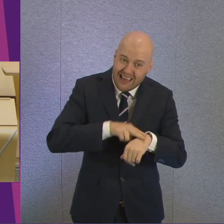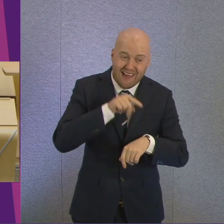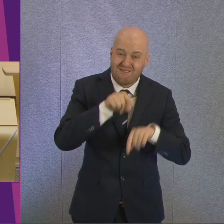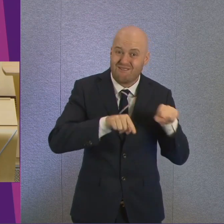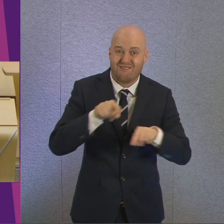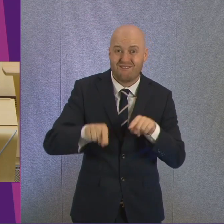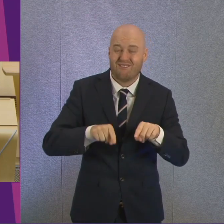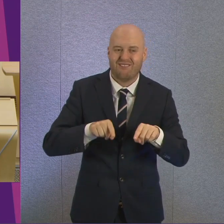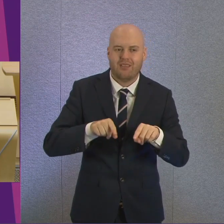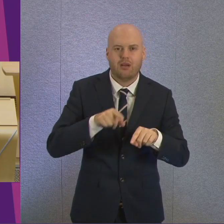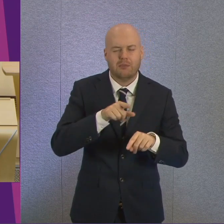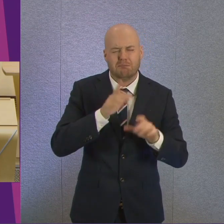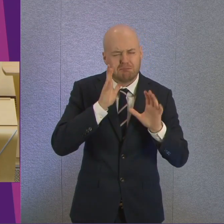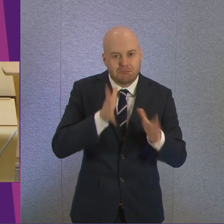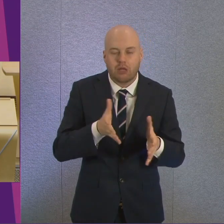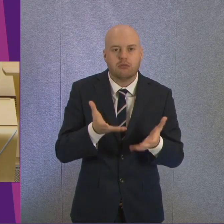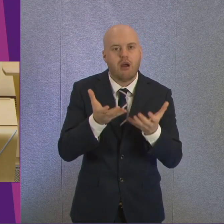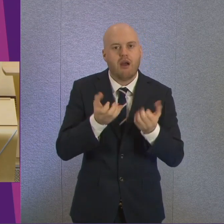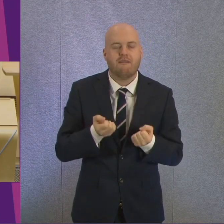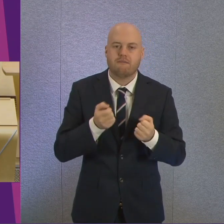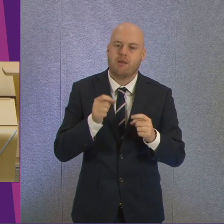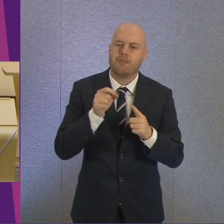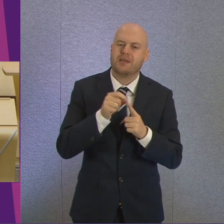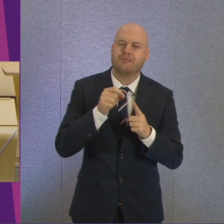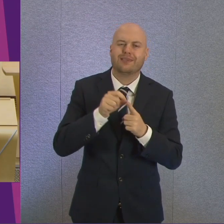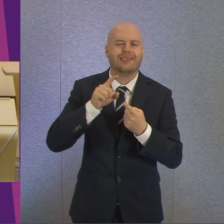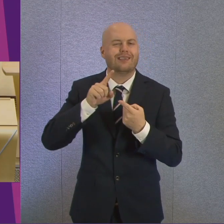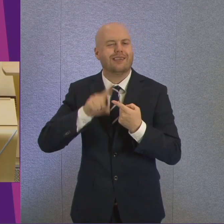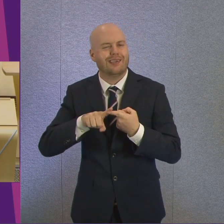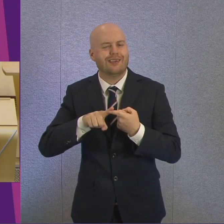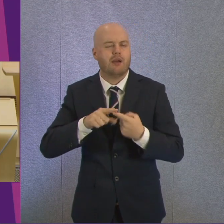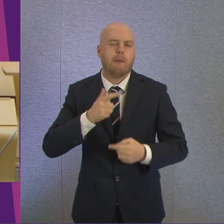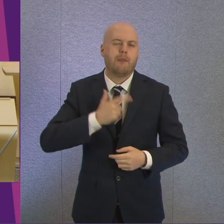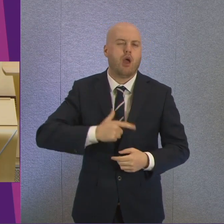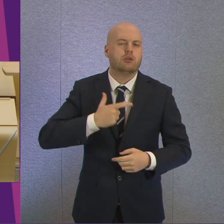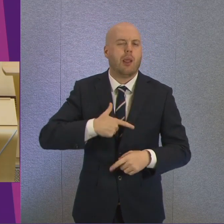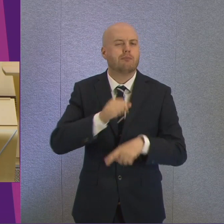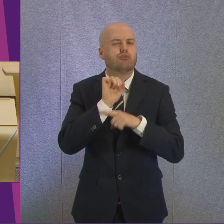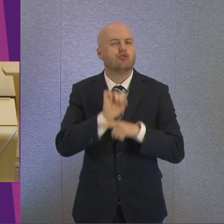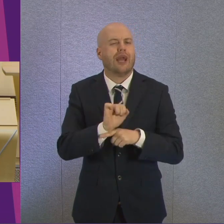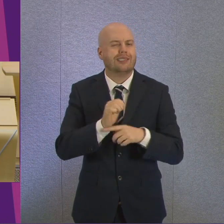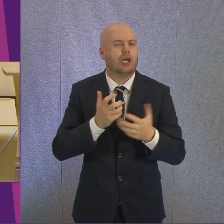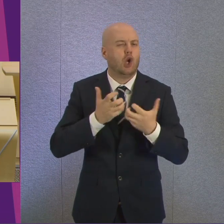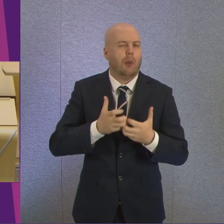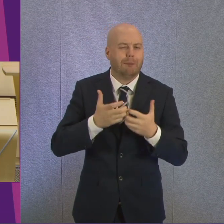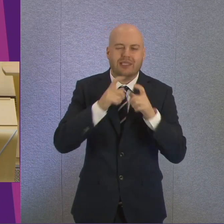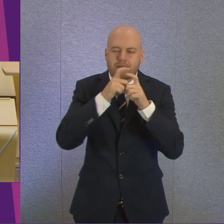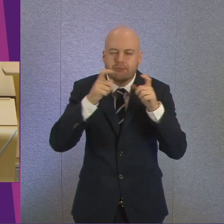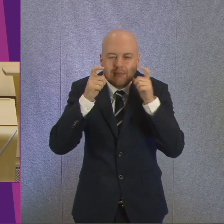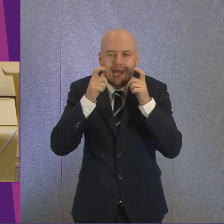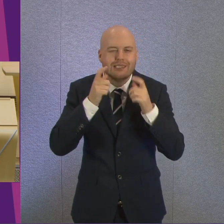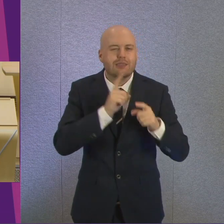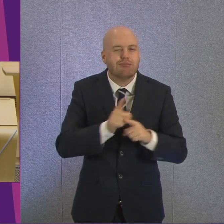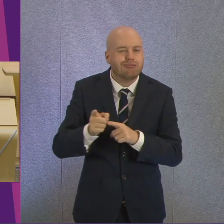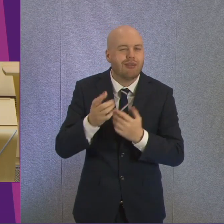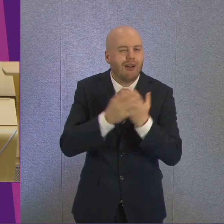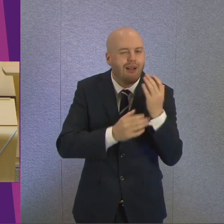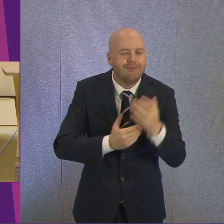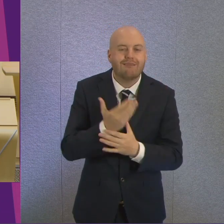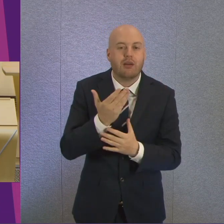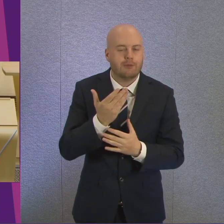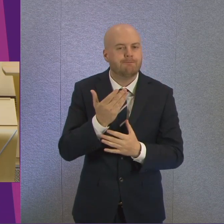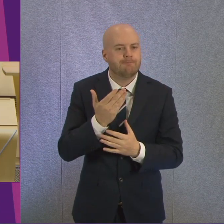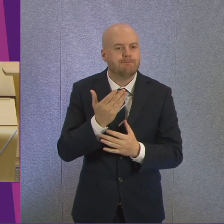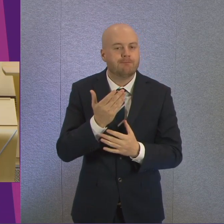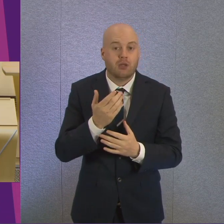we're increasing access to NHS PPE to care homes. Whilst care homes have their own supply route as